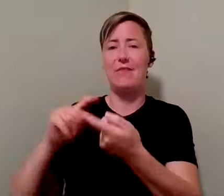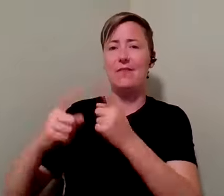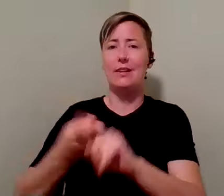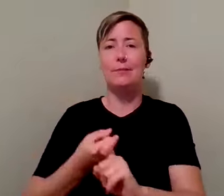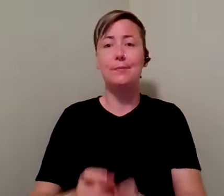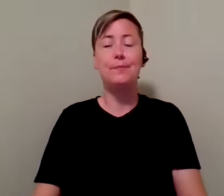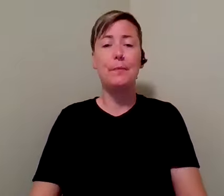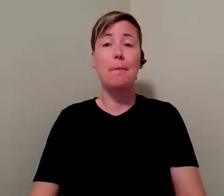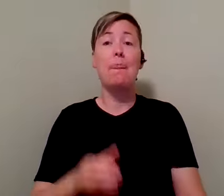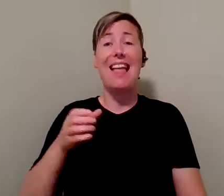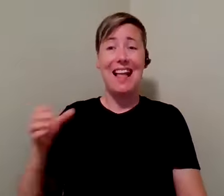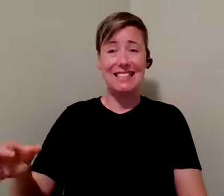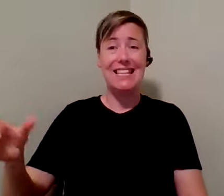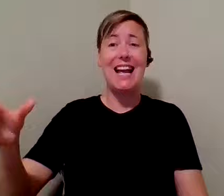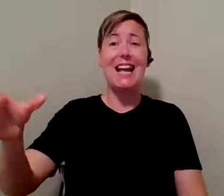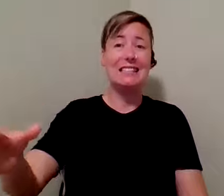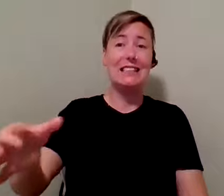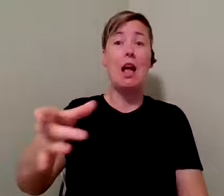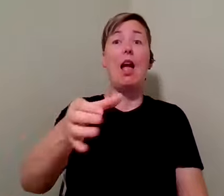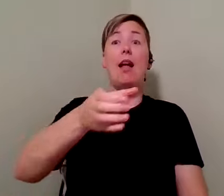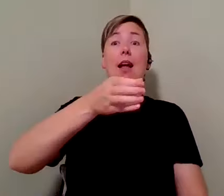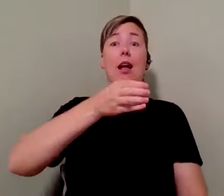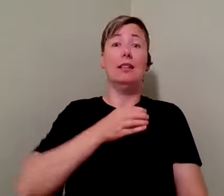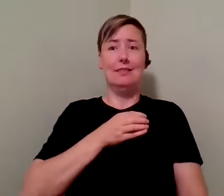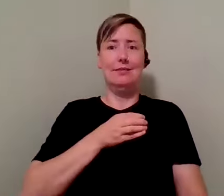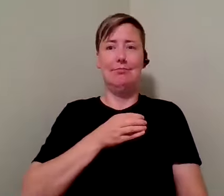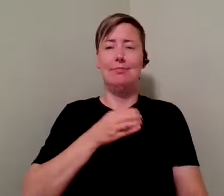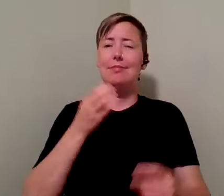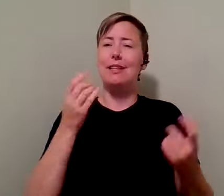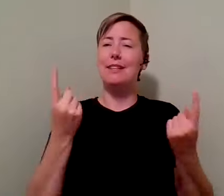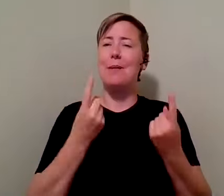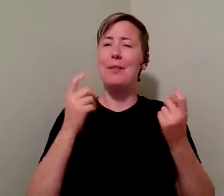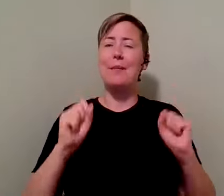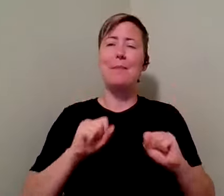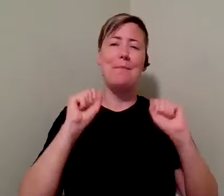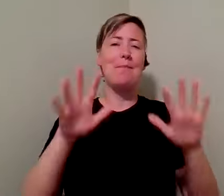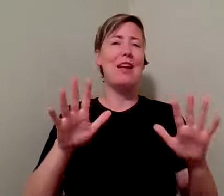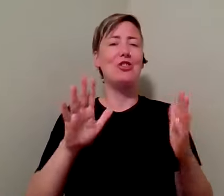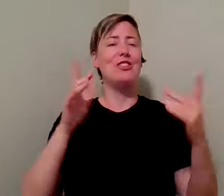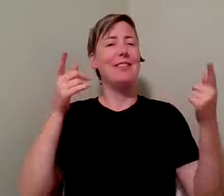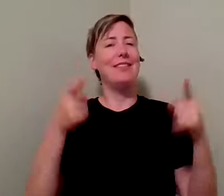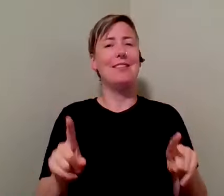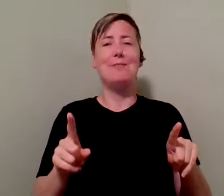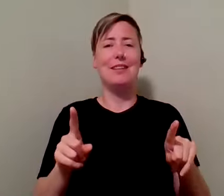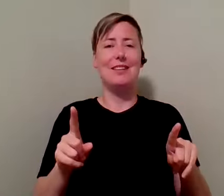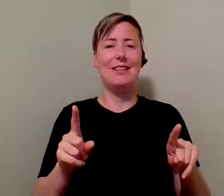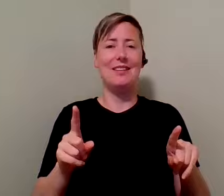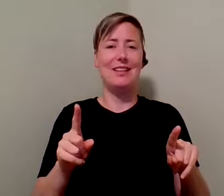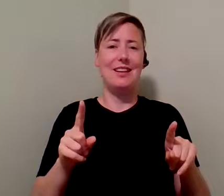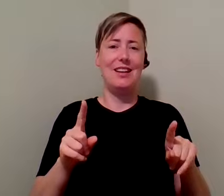that bottle came back to me, something magical had happened. All of a sudden, my tiredness